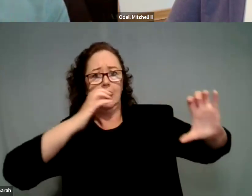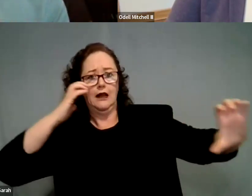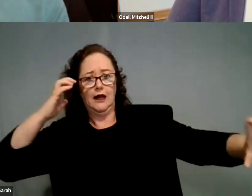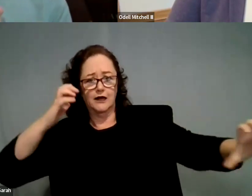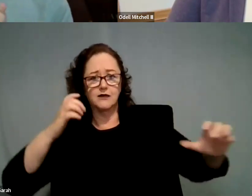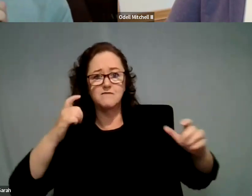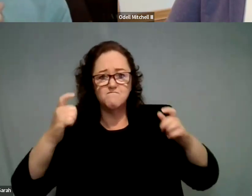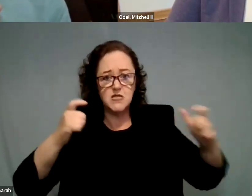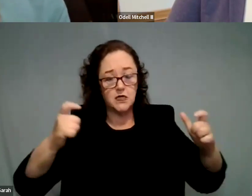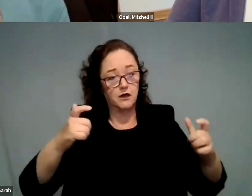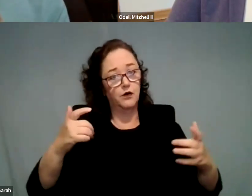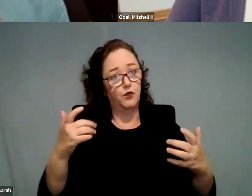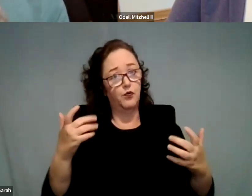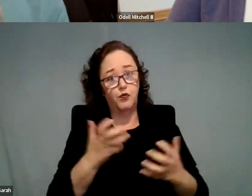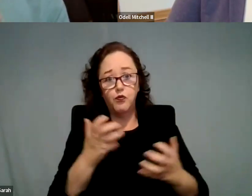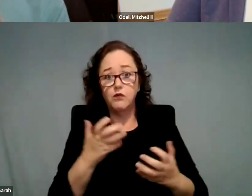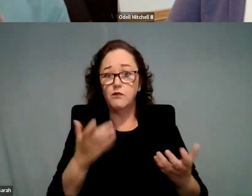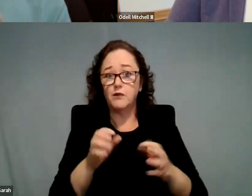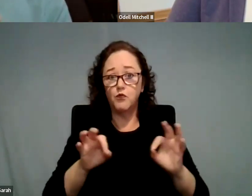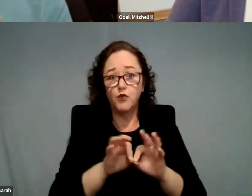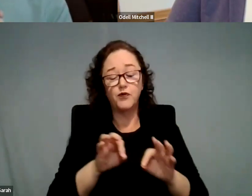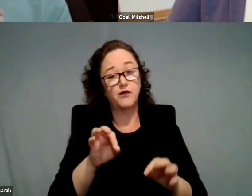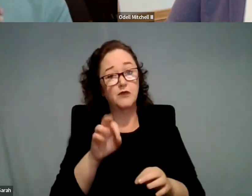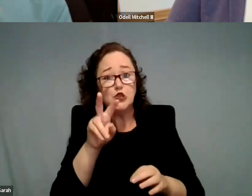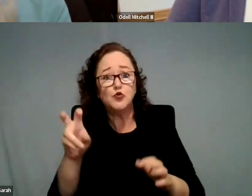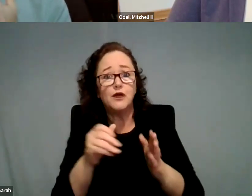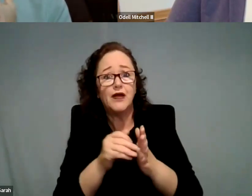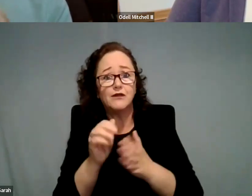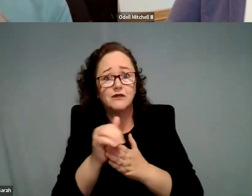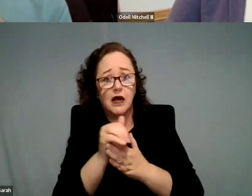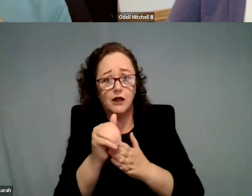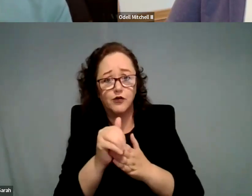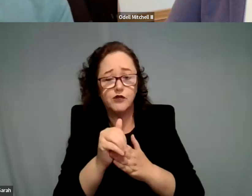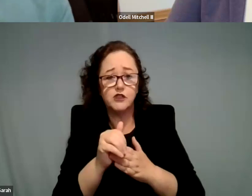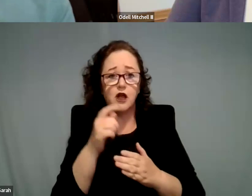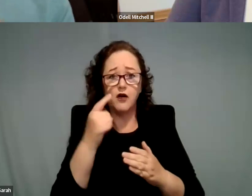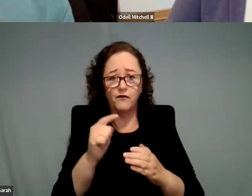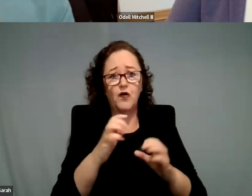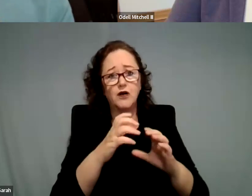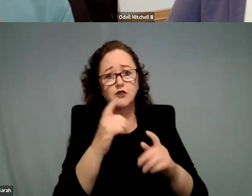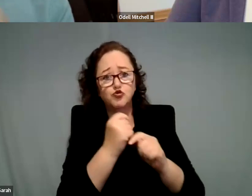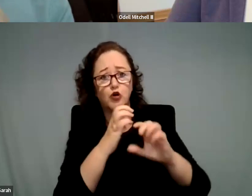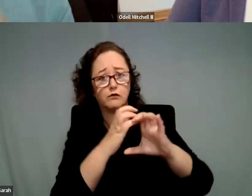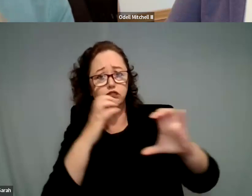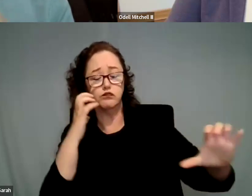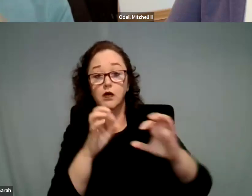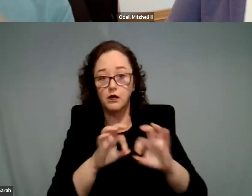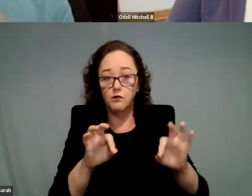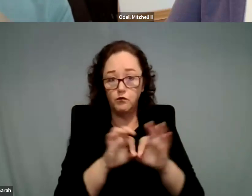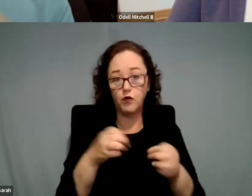those can be worth, you know, $150,000, $200,000 per vehicle. So you want to make sure that your auto limits are high enough to